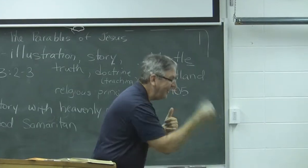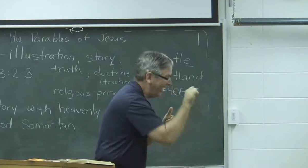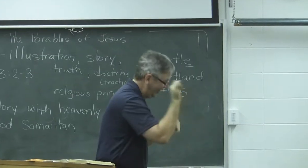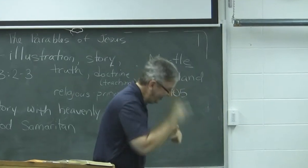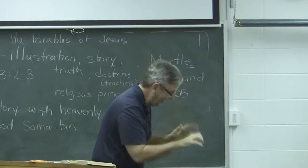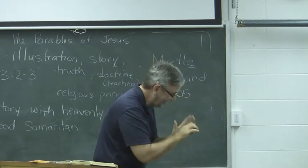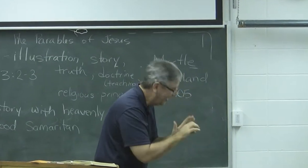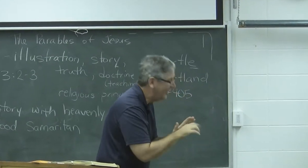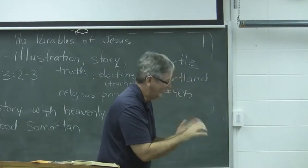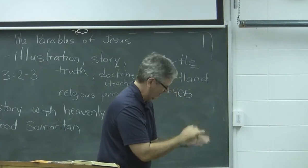We play a game like